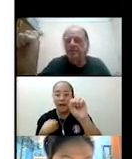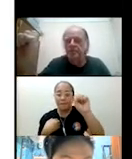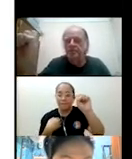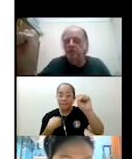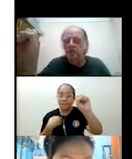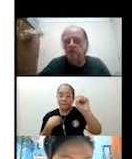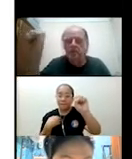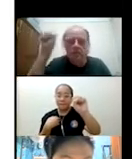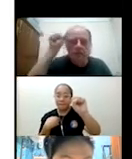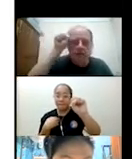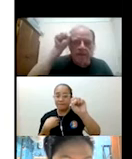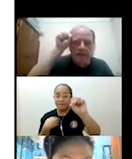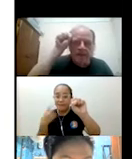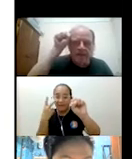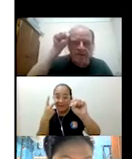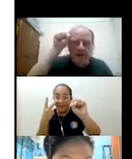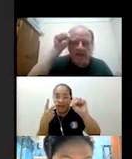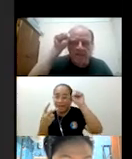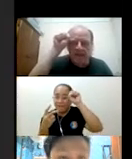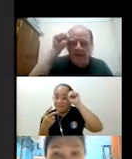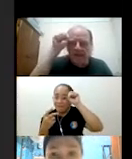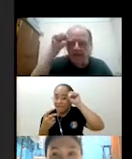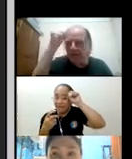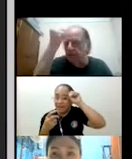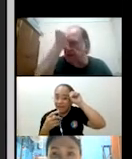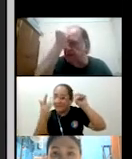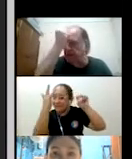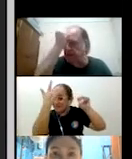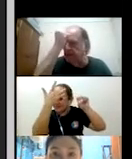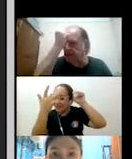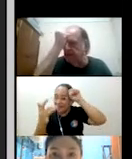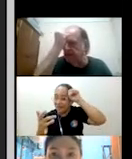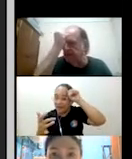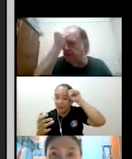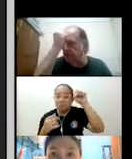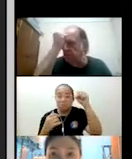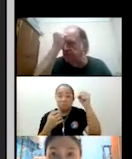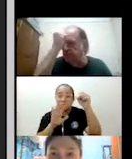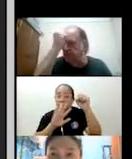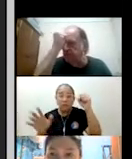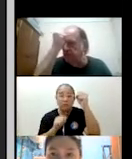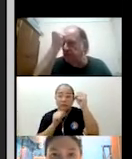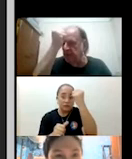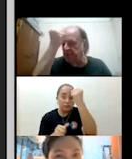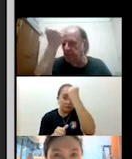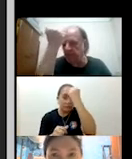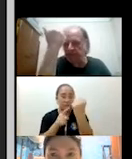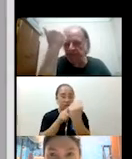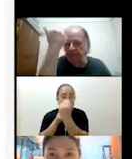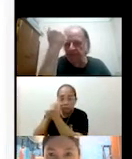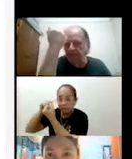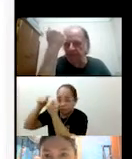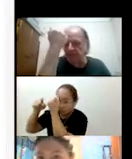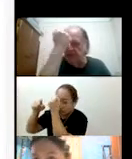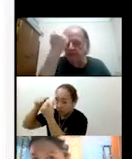S handshake, you can contact on the side of the head, but you can't contact on with the thumb. You have to move